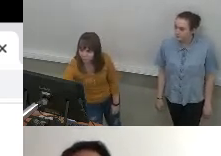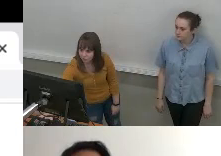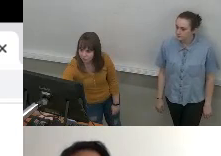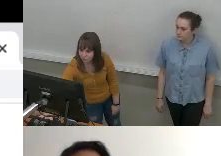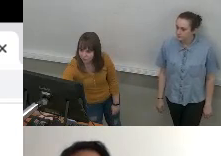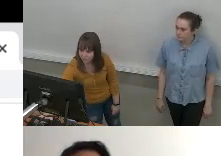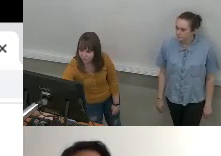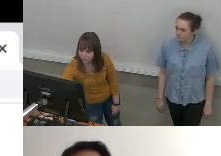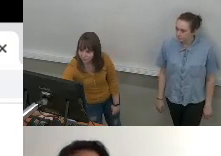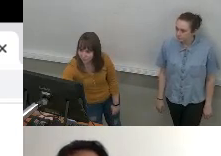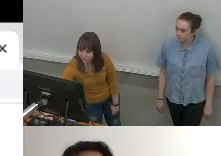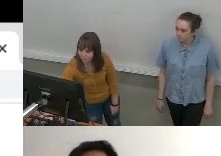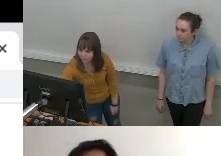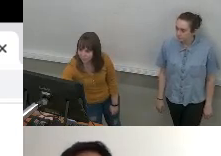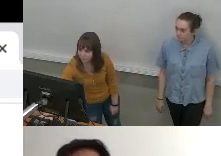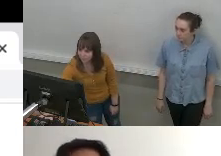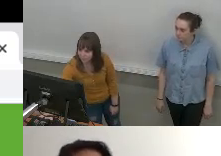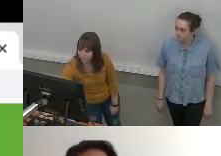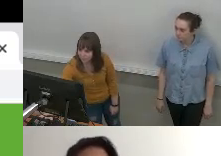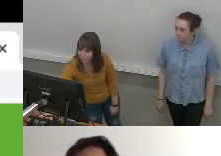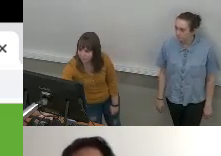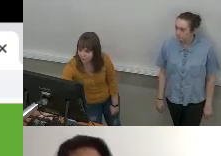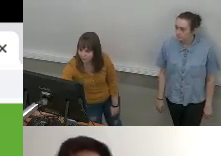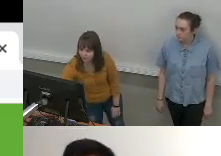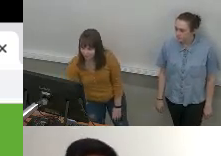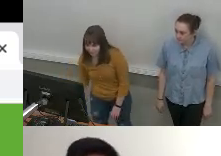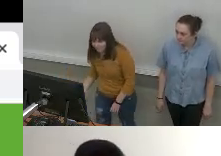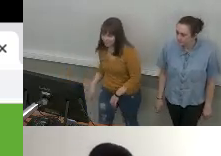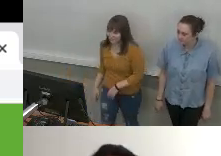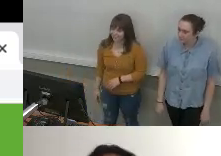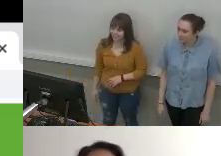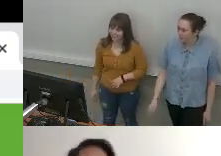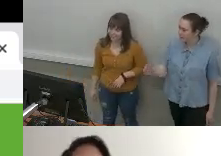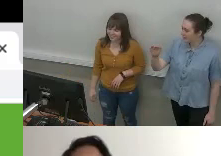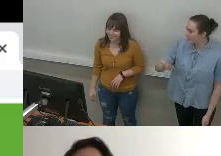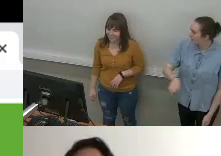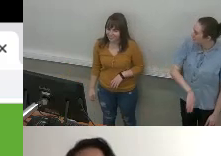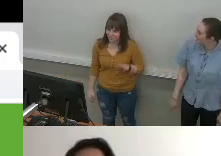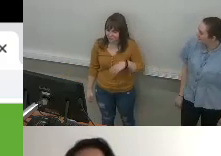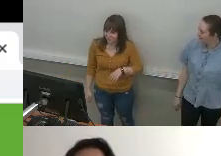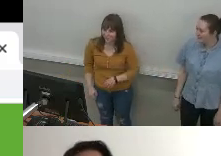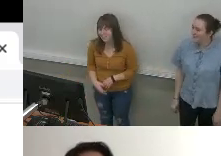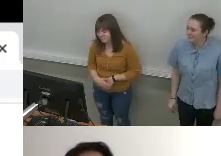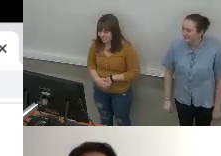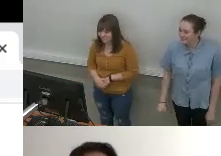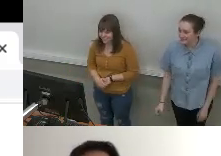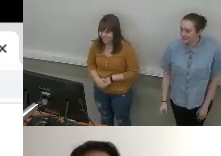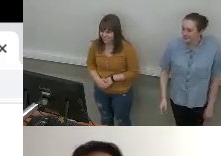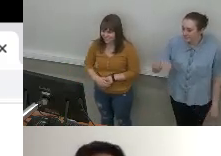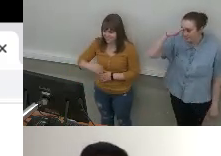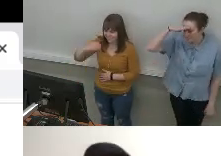Oop. Shouty is in the lead. Steph is close behind. We are at the bottom. We're at the bottom.